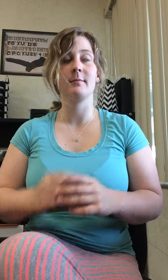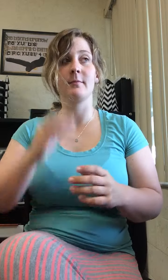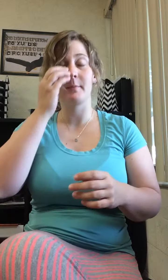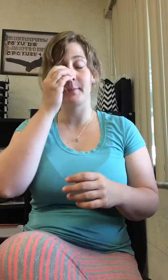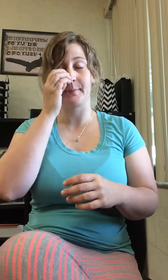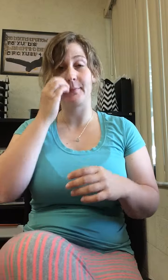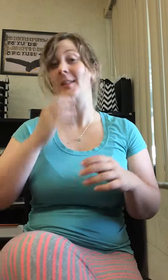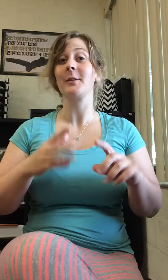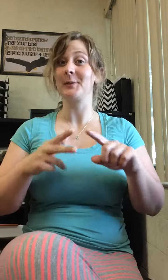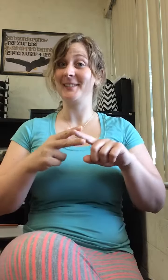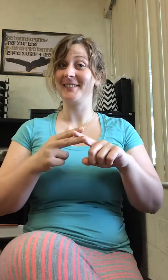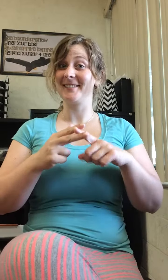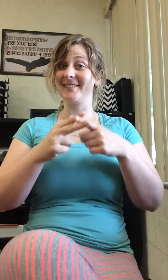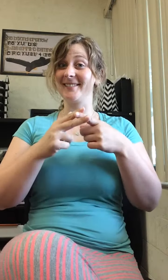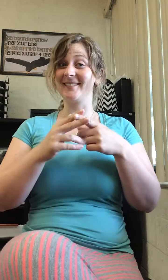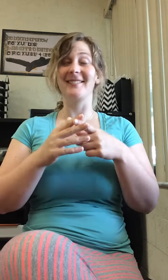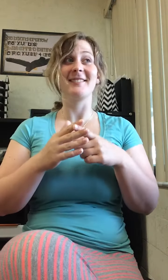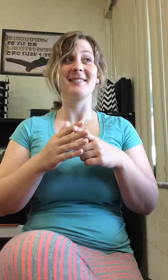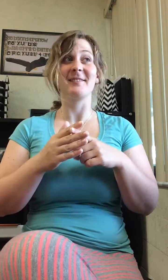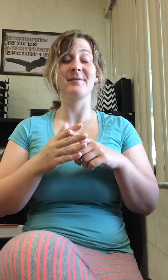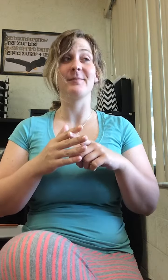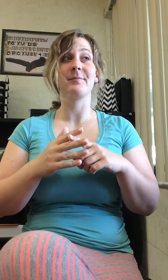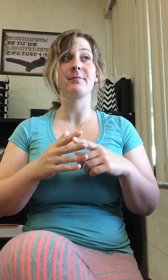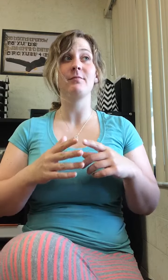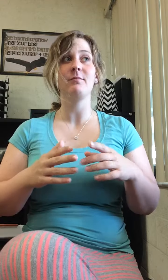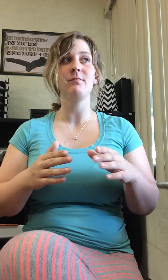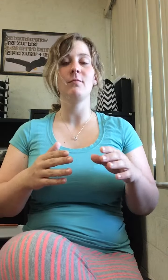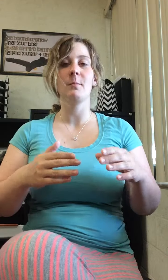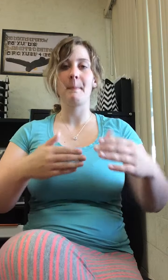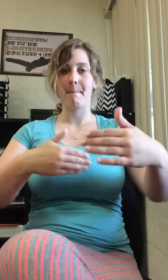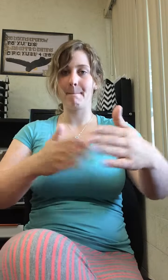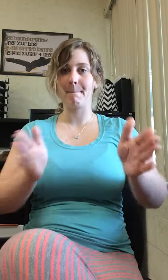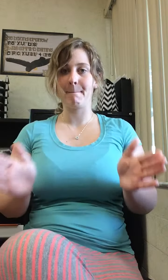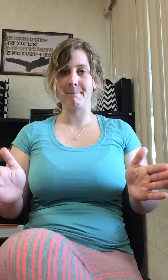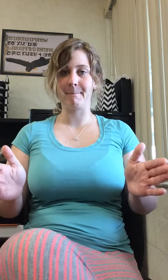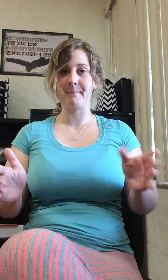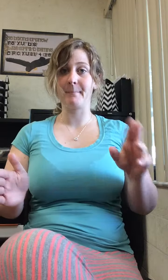Alright, so what we first need to do is take our pan, and we're going to butter it.